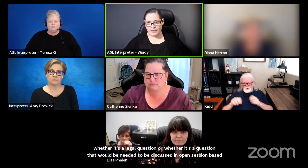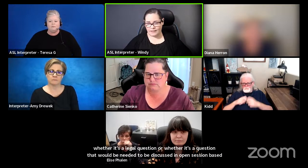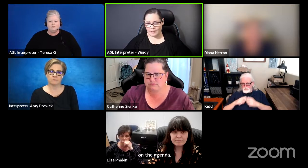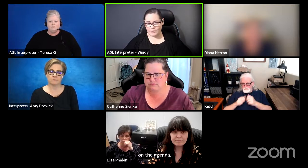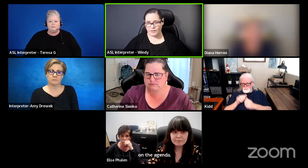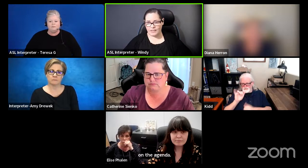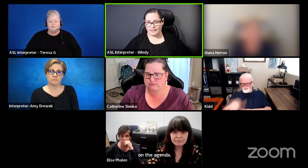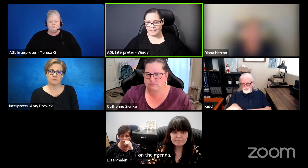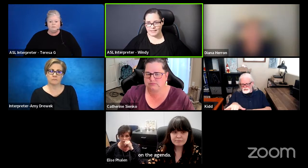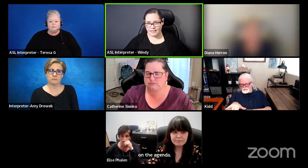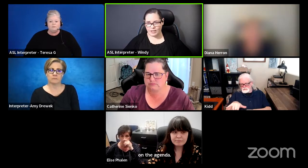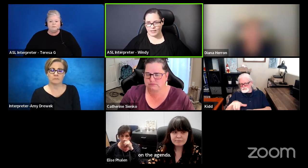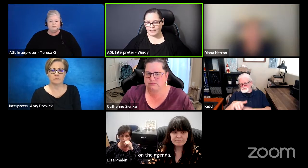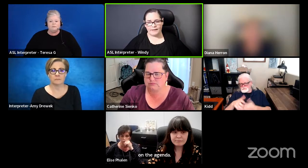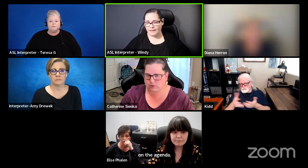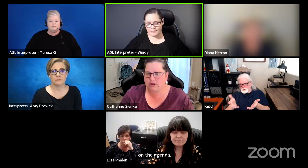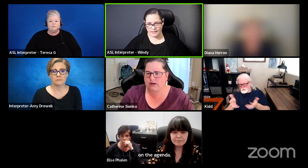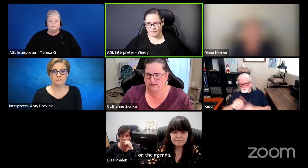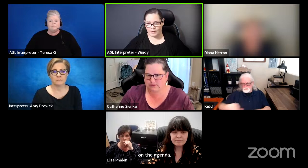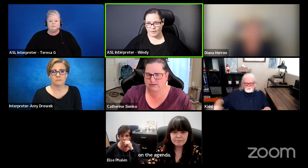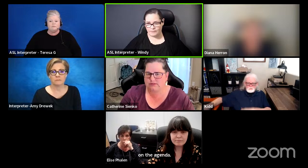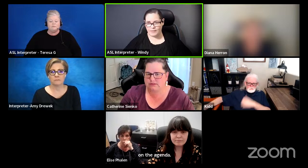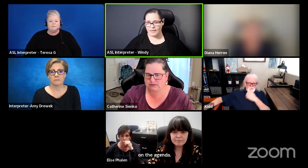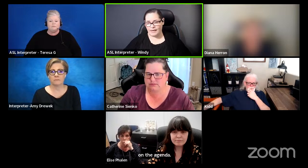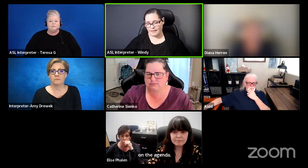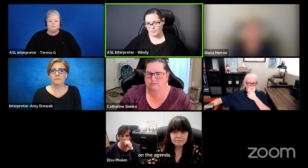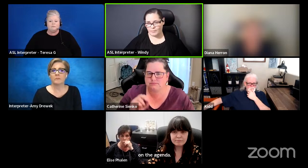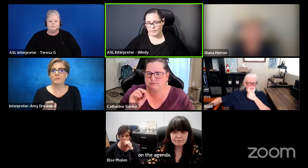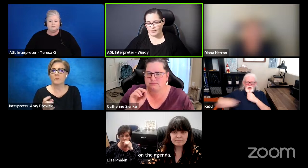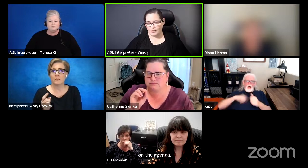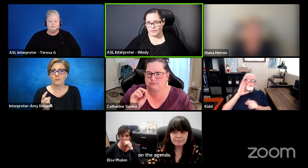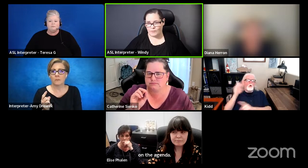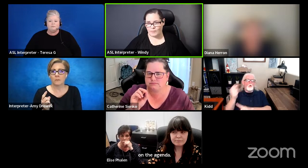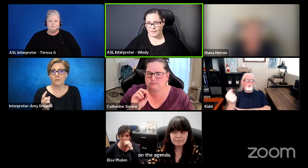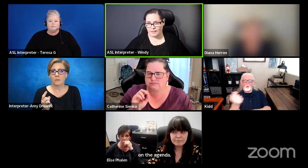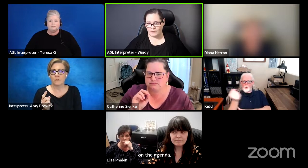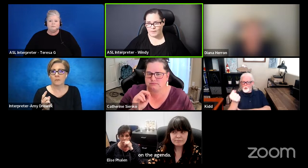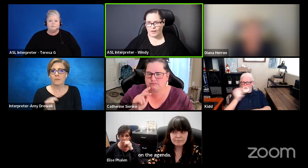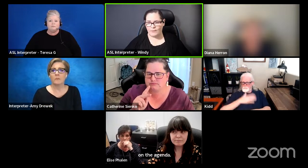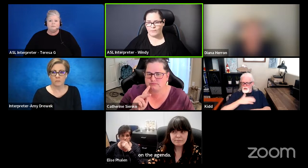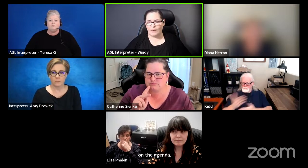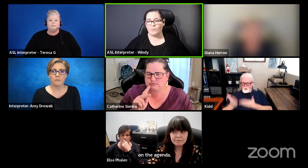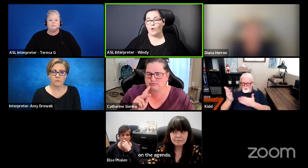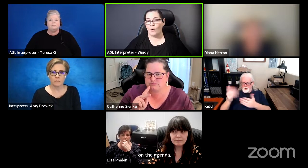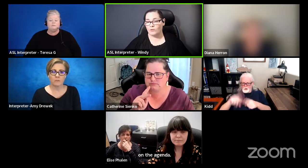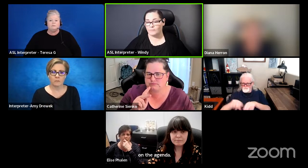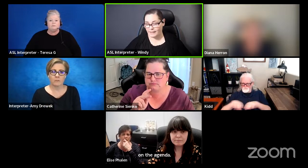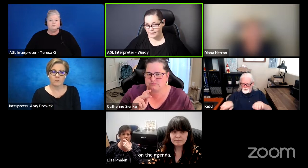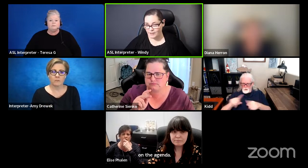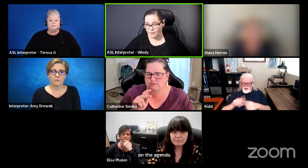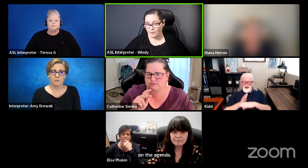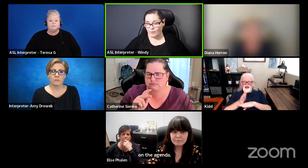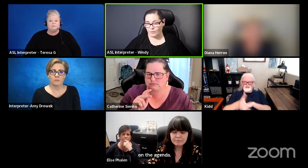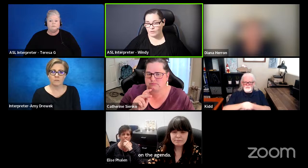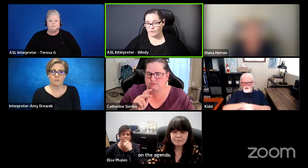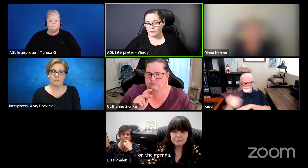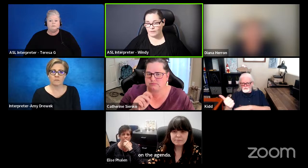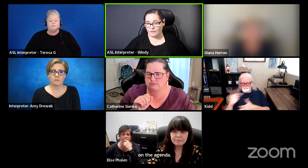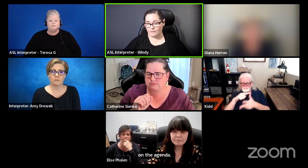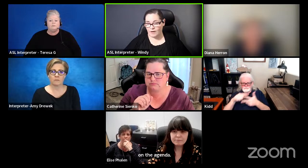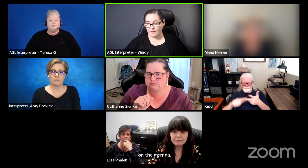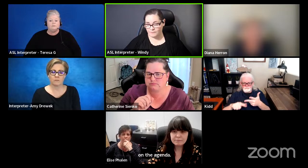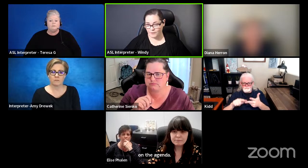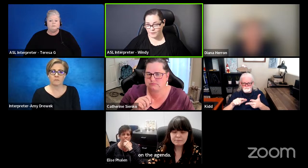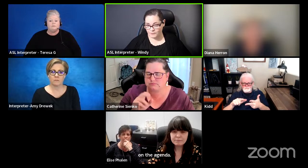I will take the opportunity in that session, and that's not a problem. I can propose it during the open meeting as well. I will hold my